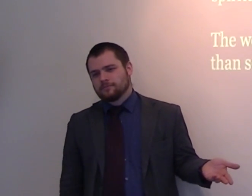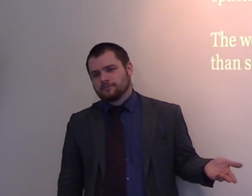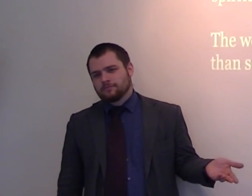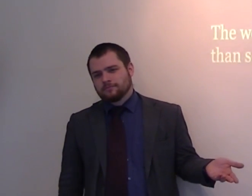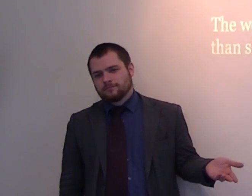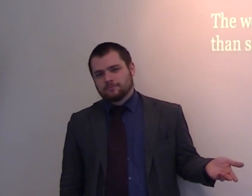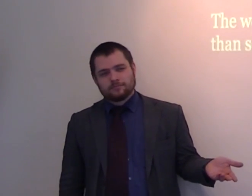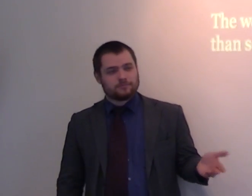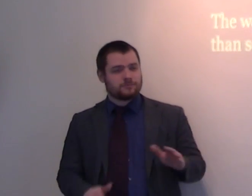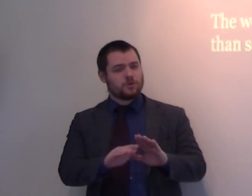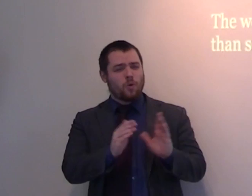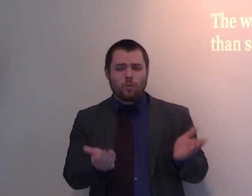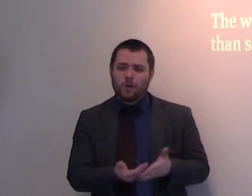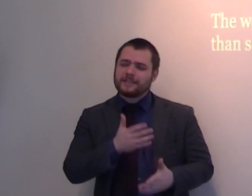The world needs spiritual change